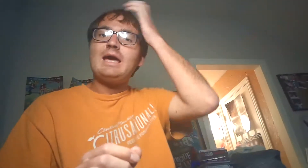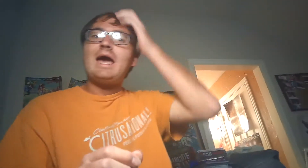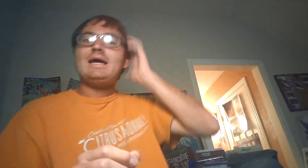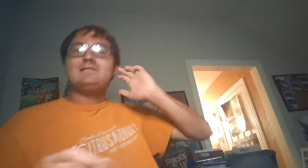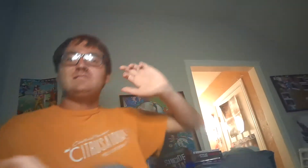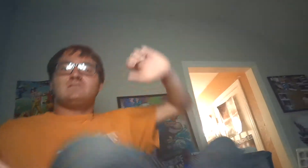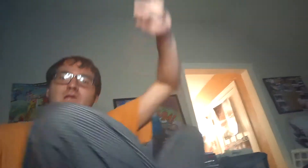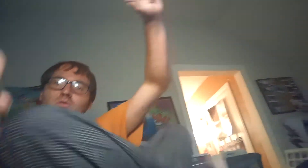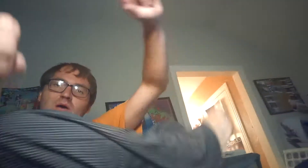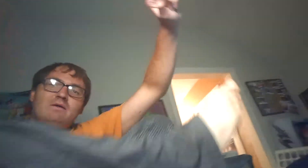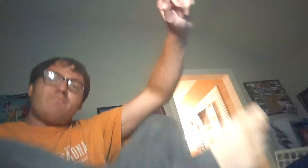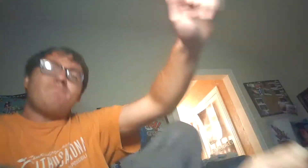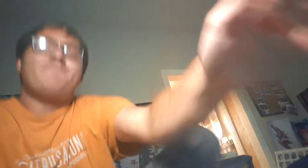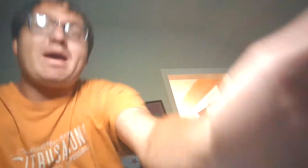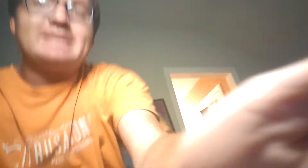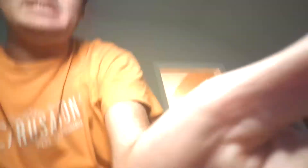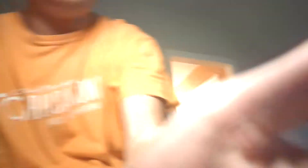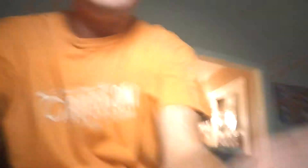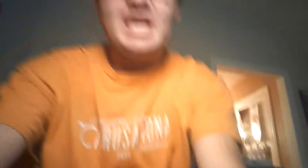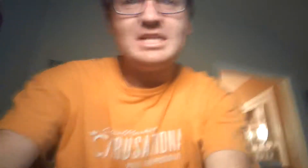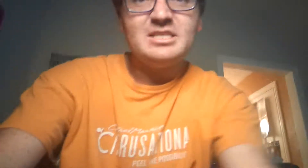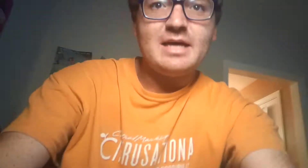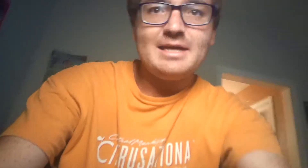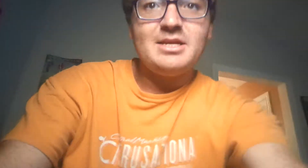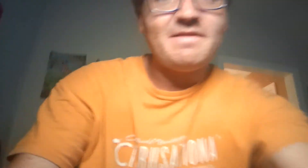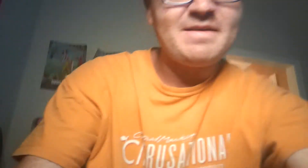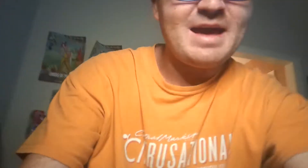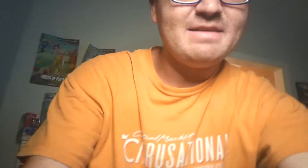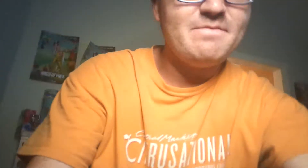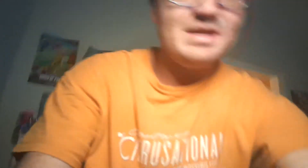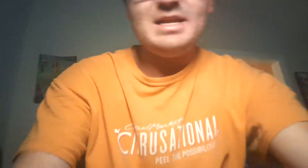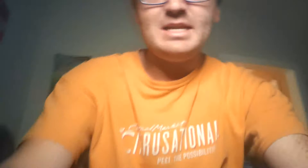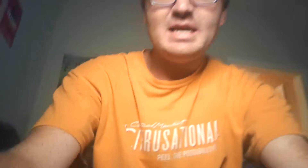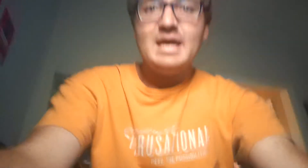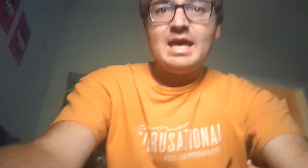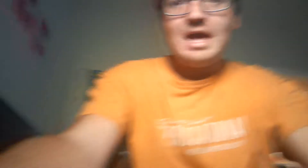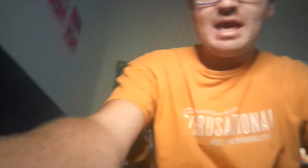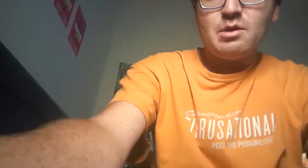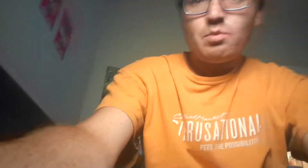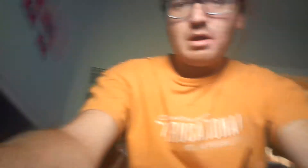Hey guys, welcome back to the channel. I know I've kind of been